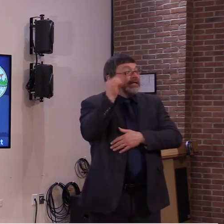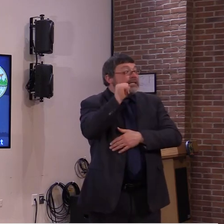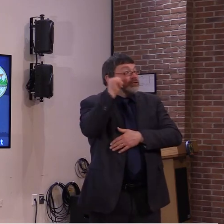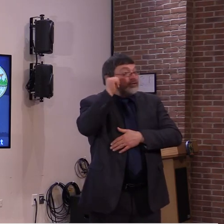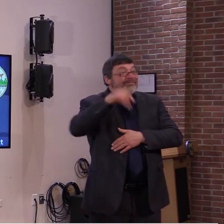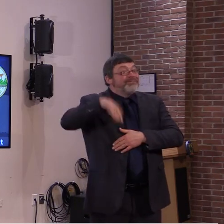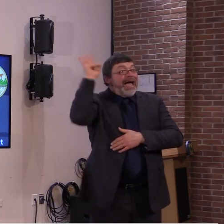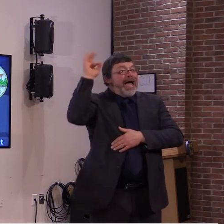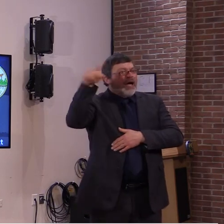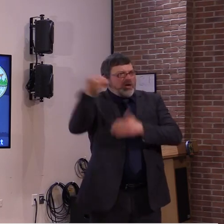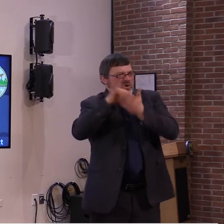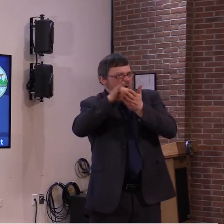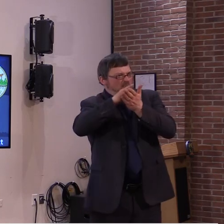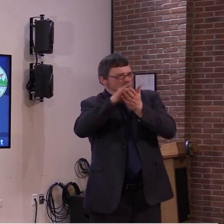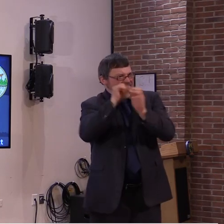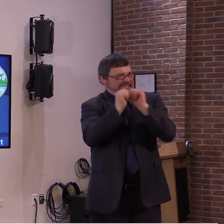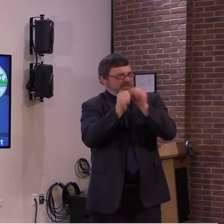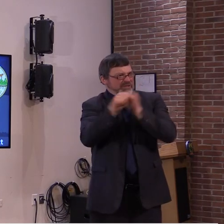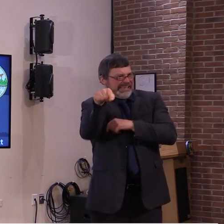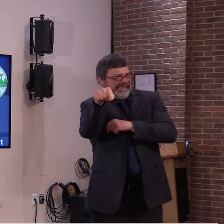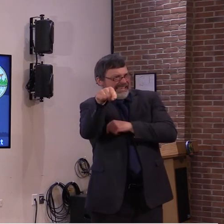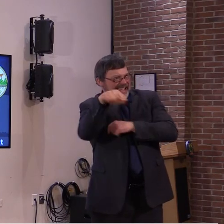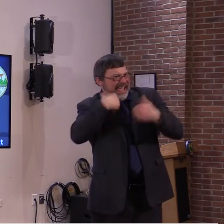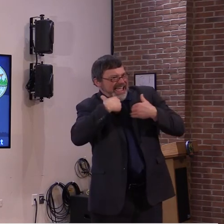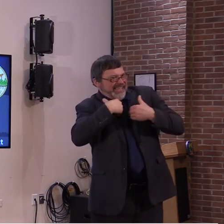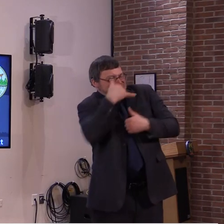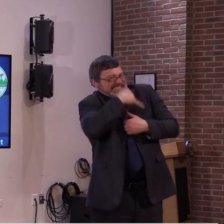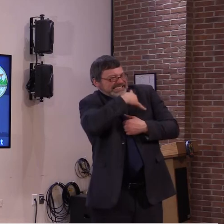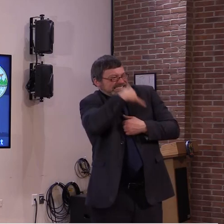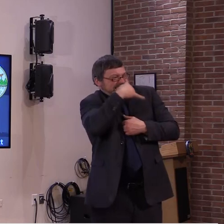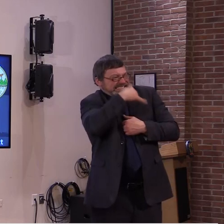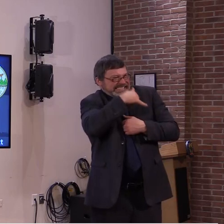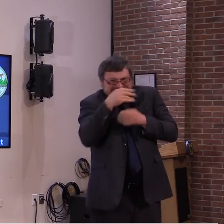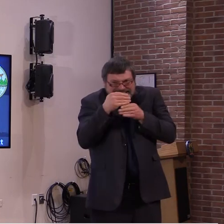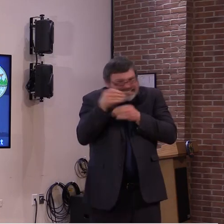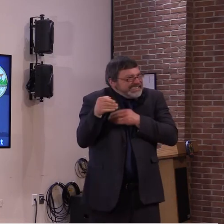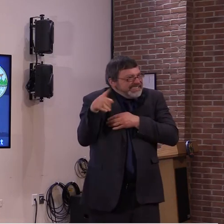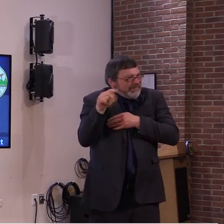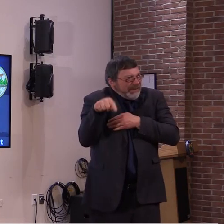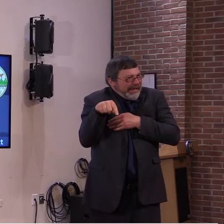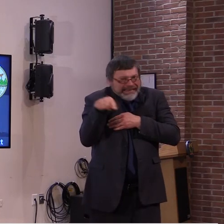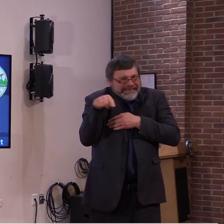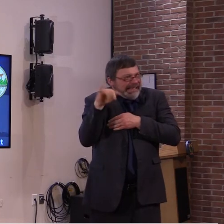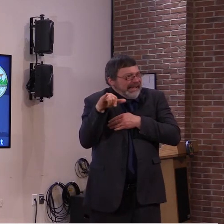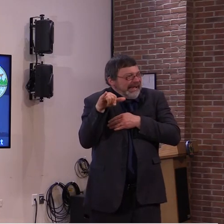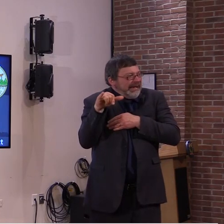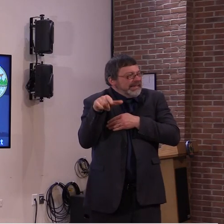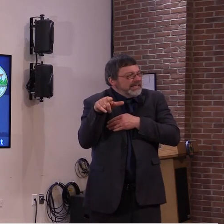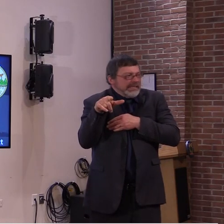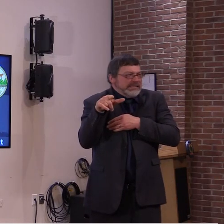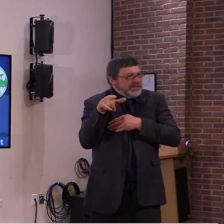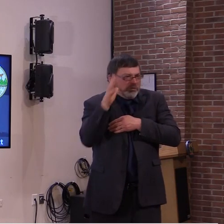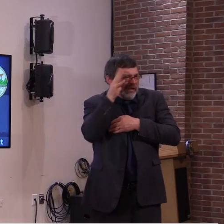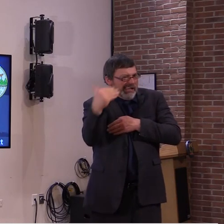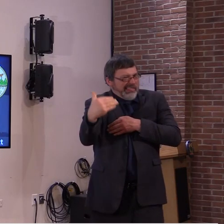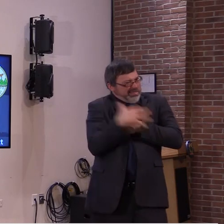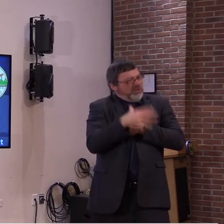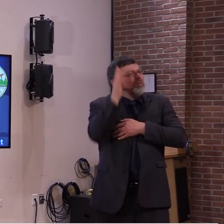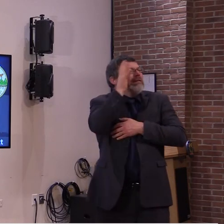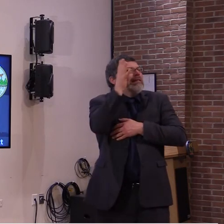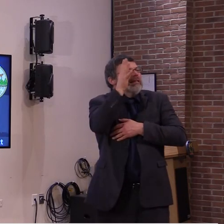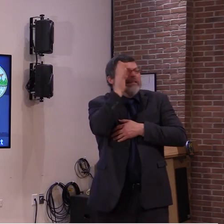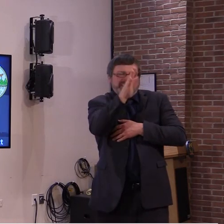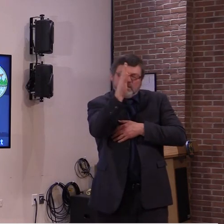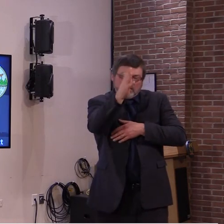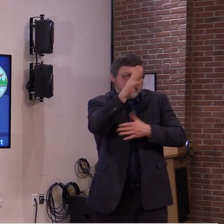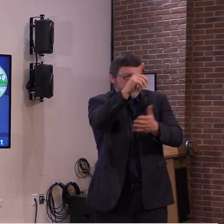be regularly sending samples to the CDC to determine their genetic sequence, and the first of these were